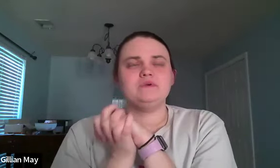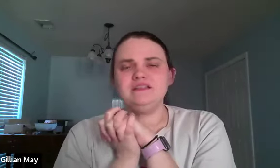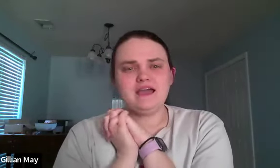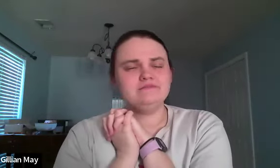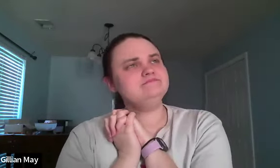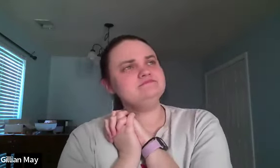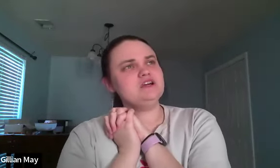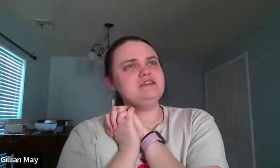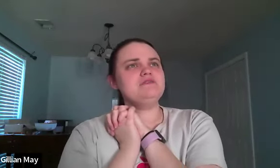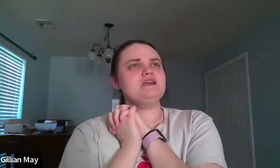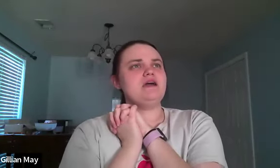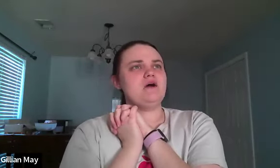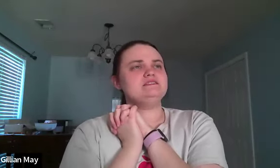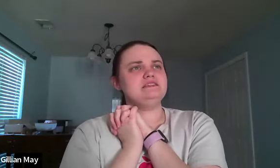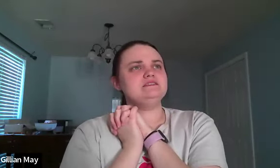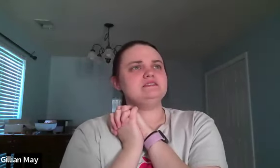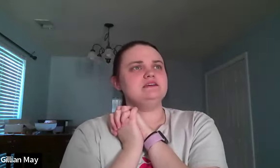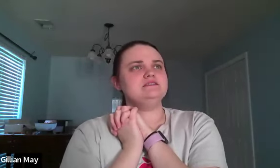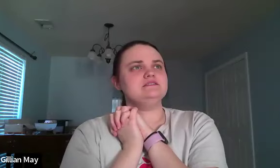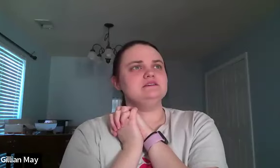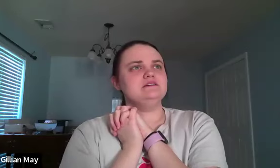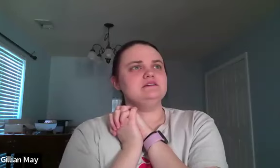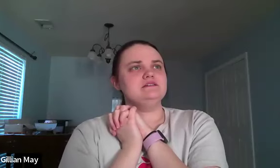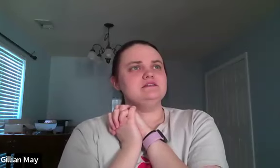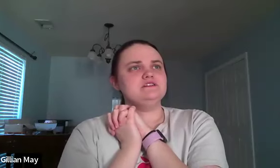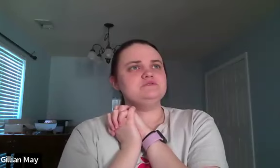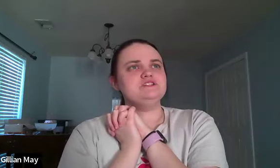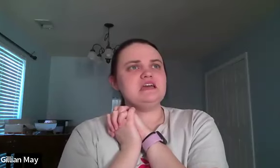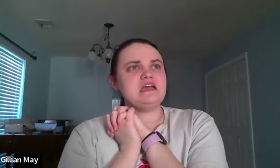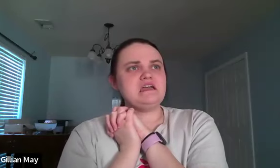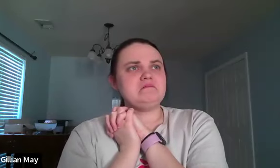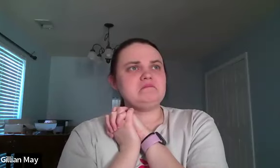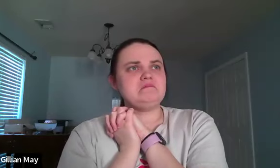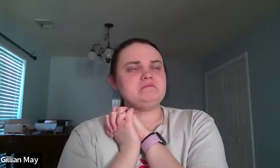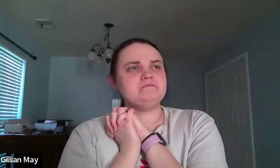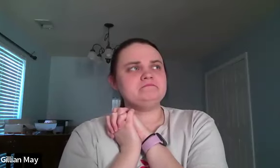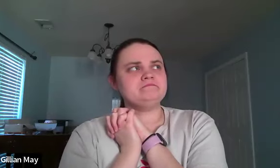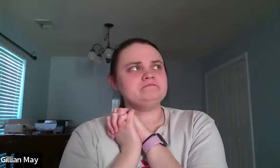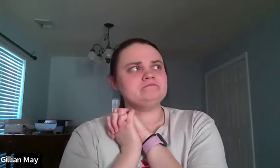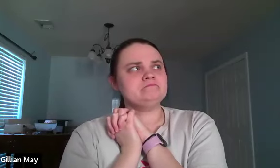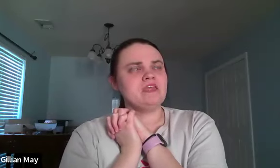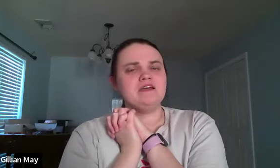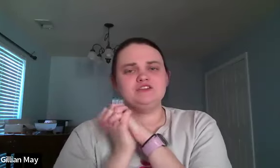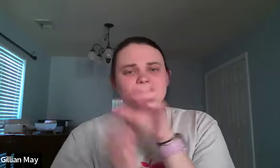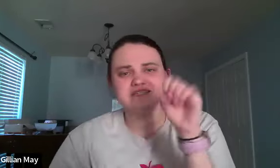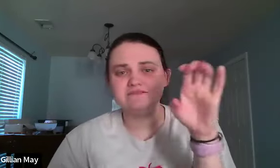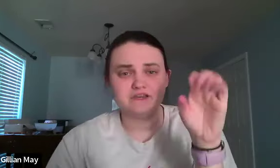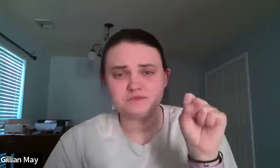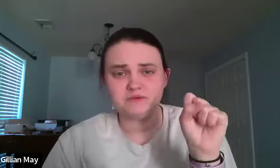really, I'm trying to even think of how I see the seconds. Because we just say, usually it's like fingerspell, we